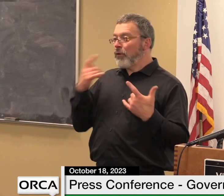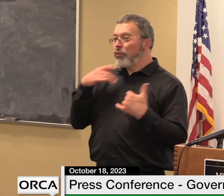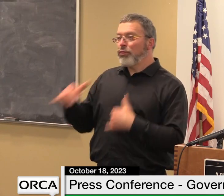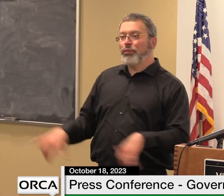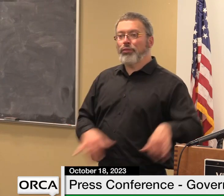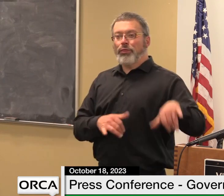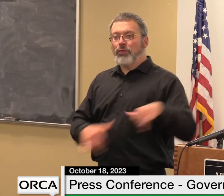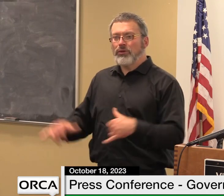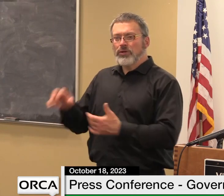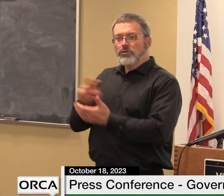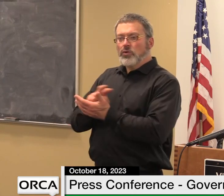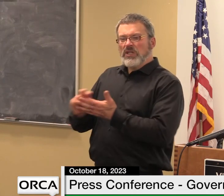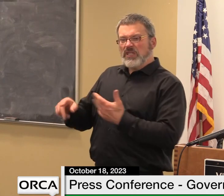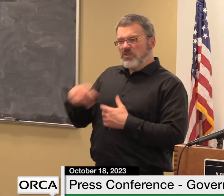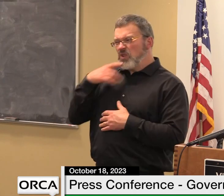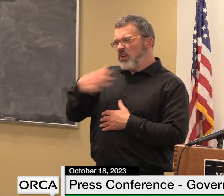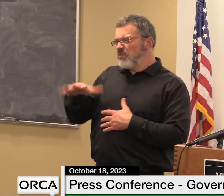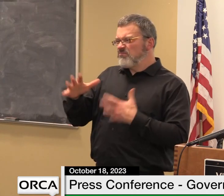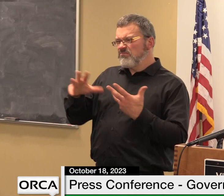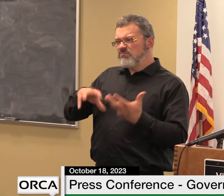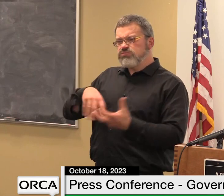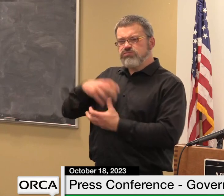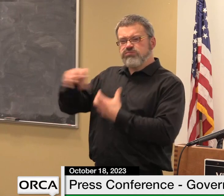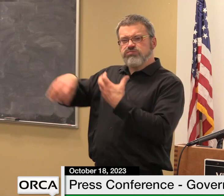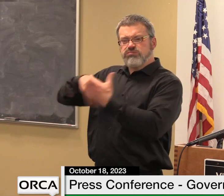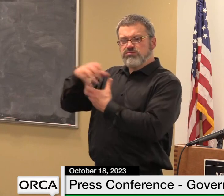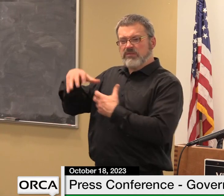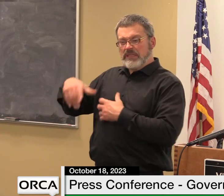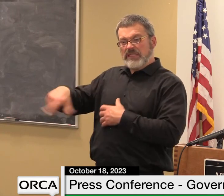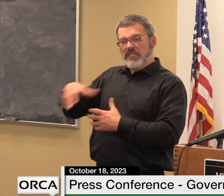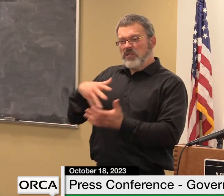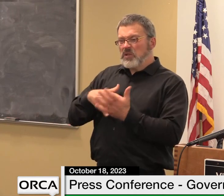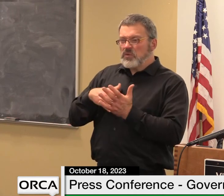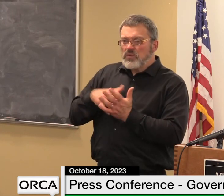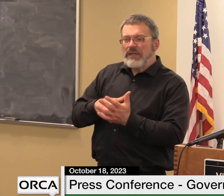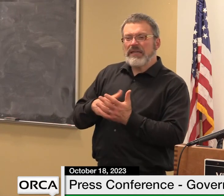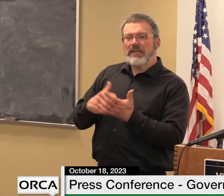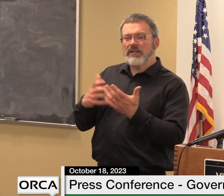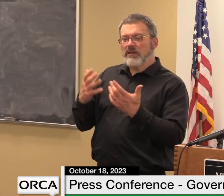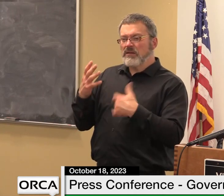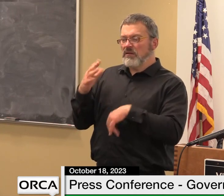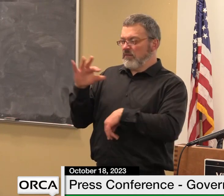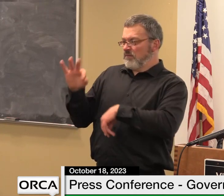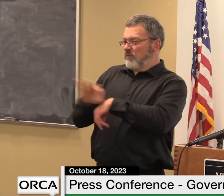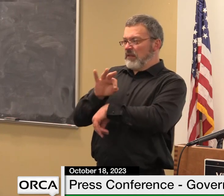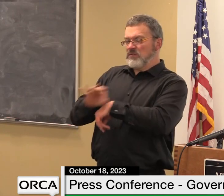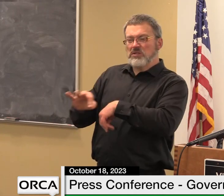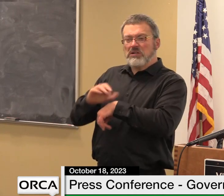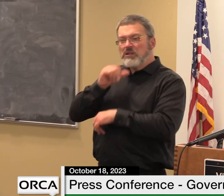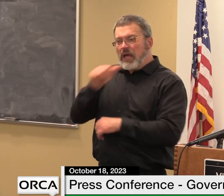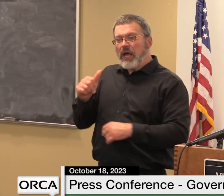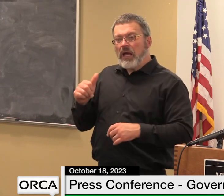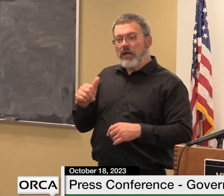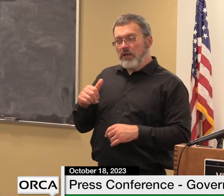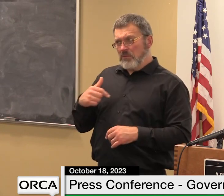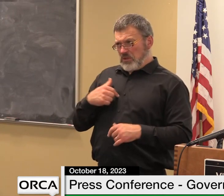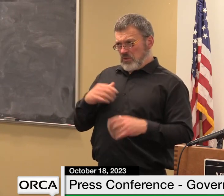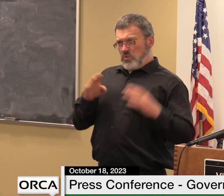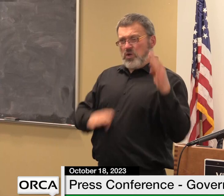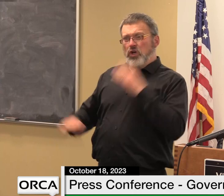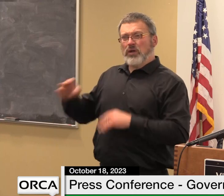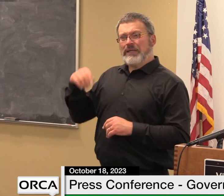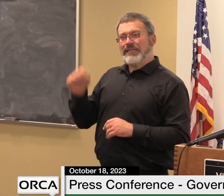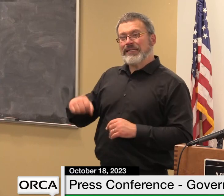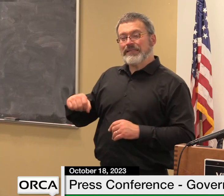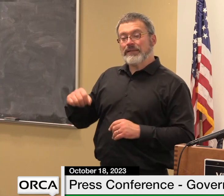act together. It shows weakness, I think. So I'm concerned about that, but as well, the practical aspects. I